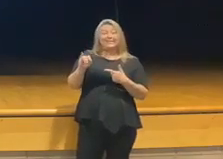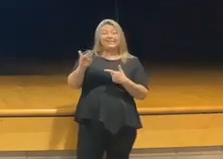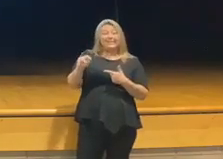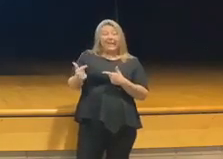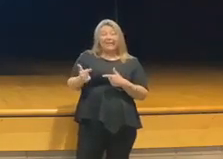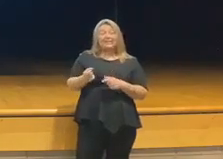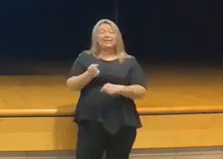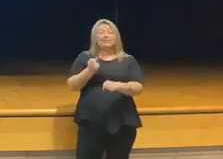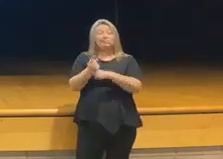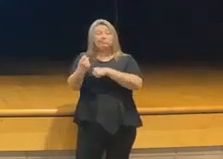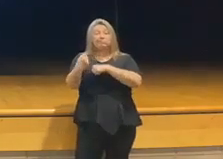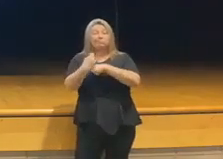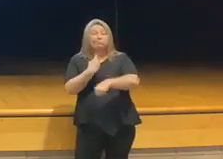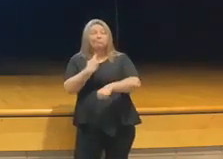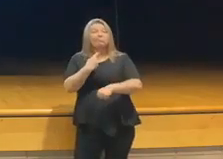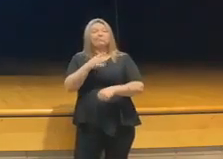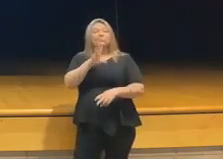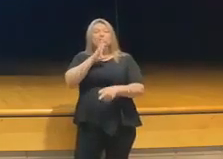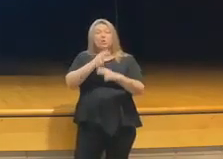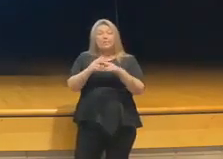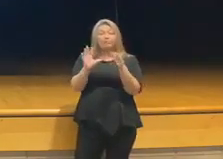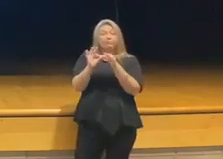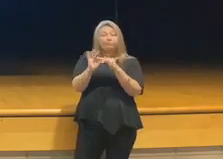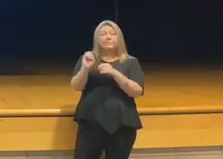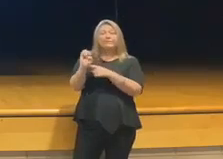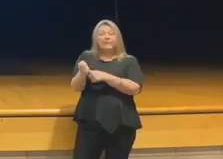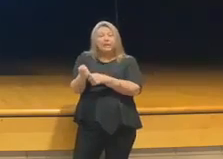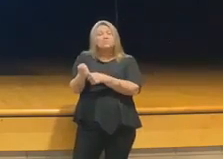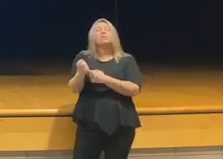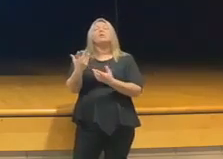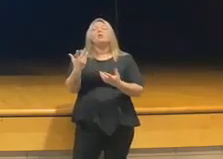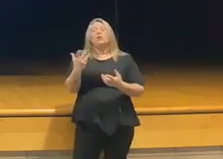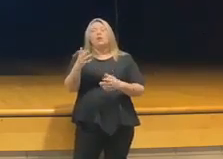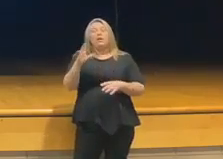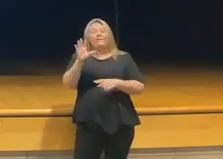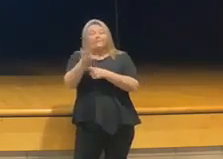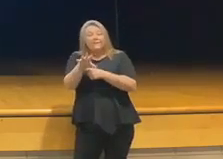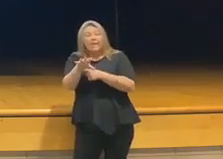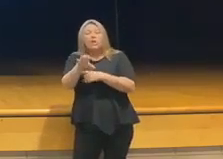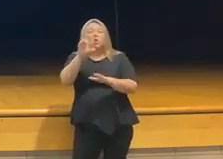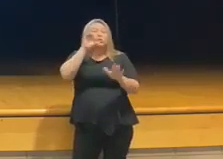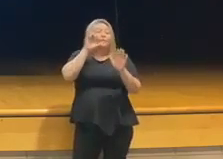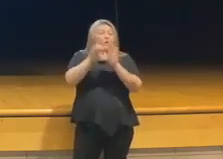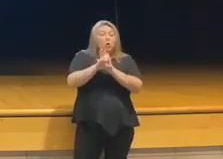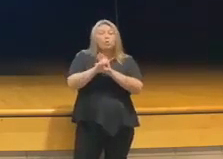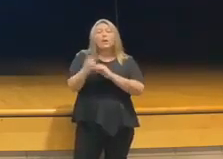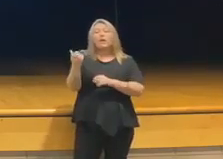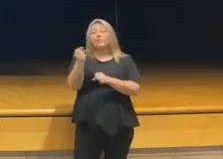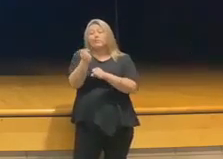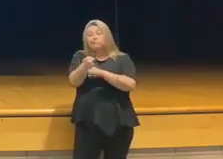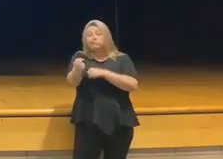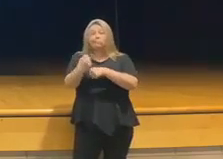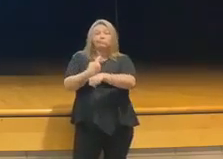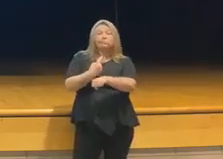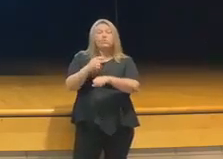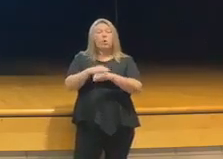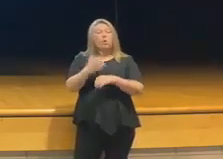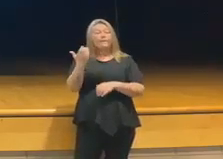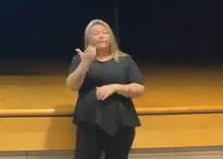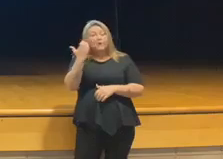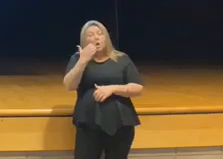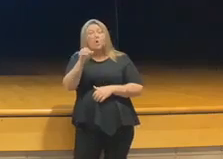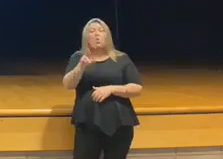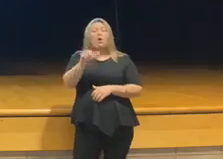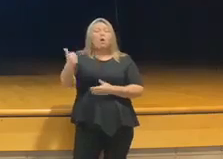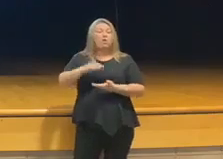sending and receiving of sexually explicit messages, videos, or photographs via mobile phones or other digital devices.